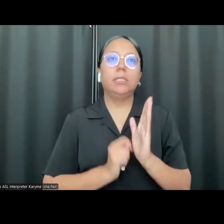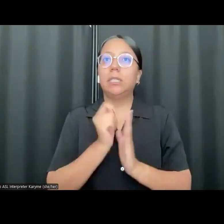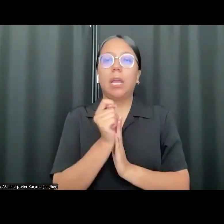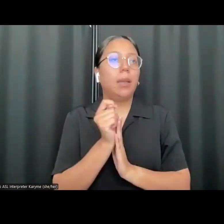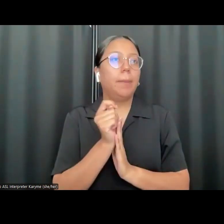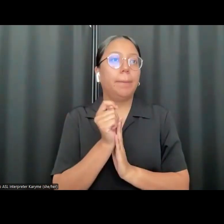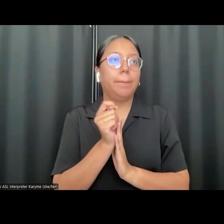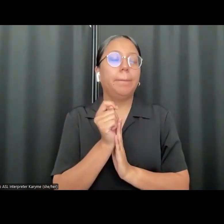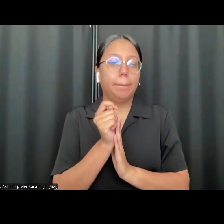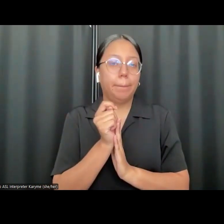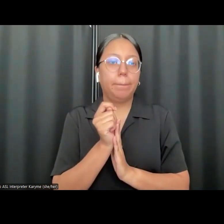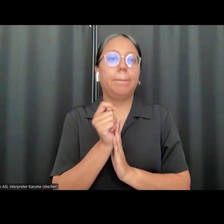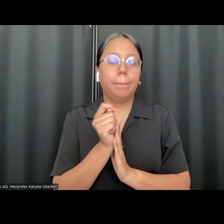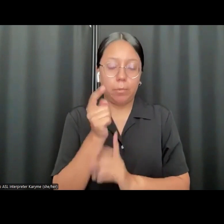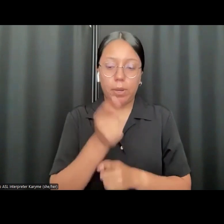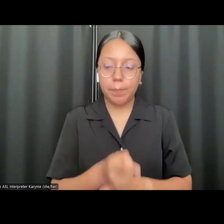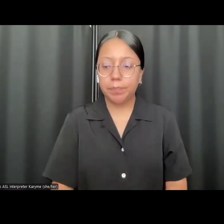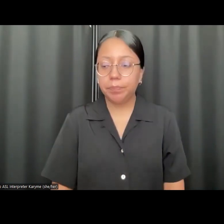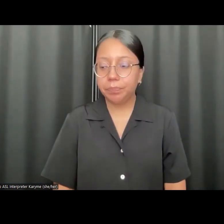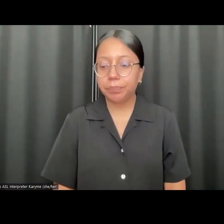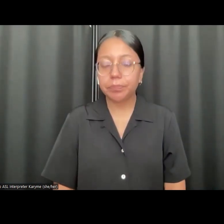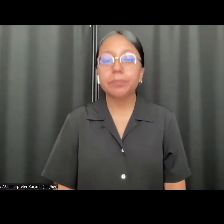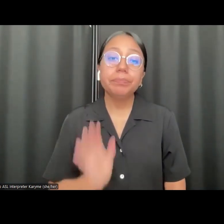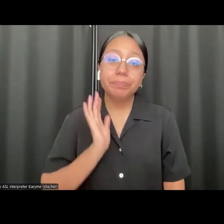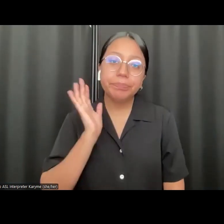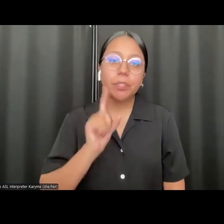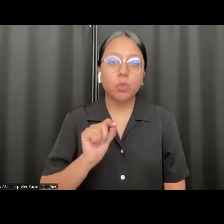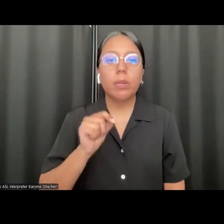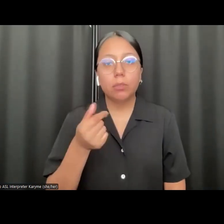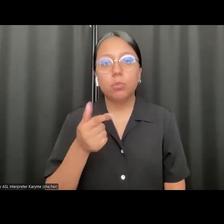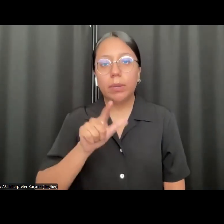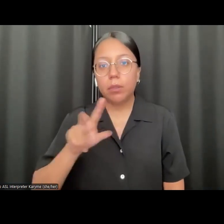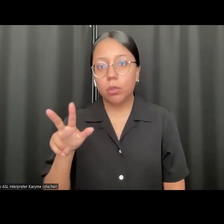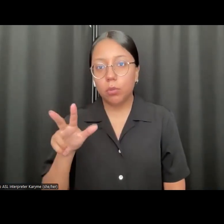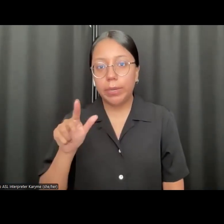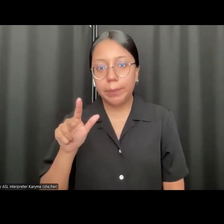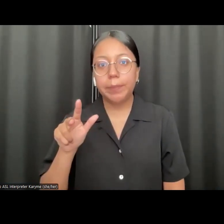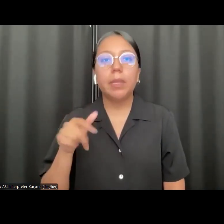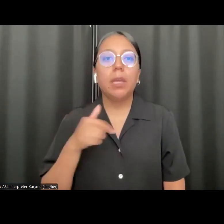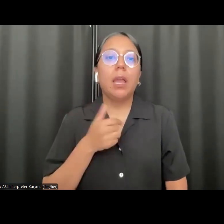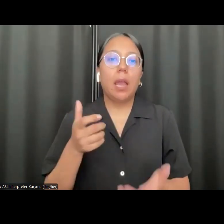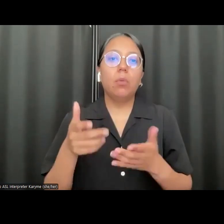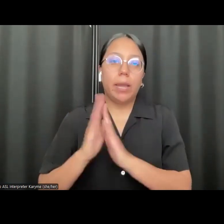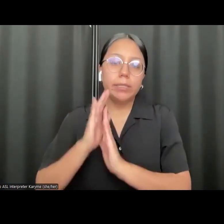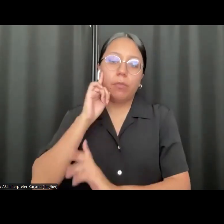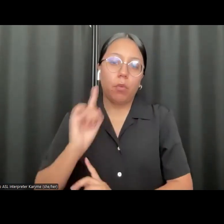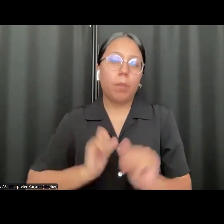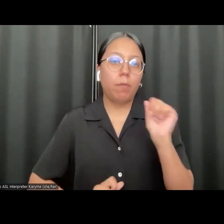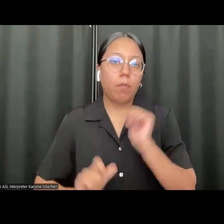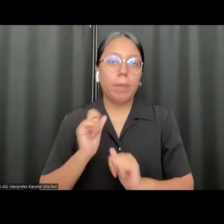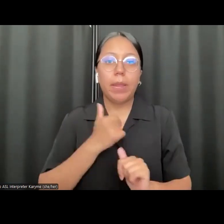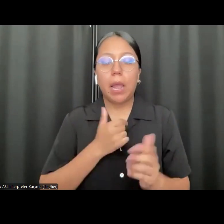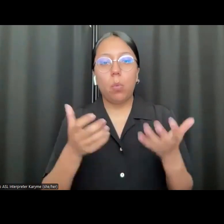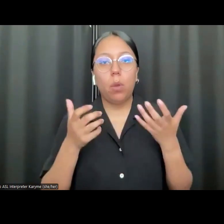So in 2023, I got asked to perform at I Want to Be With You Everywhere, which is a disabled performance thing happening in New York